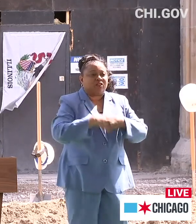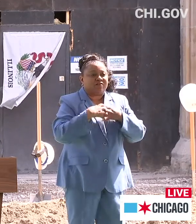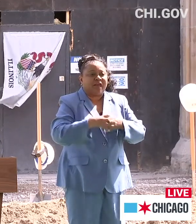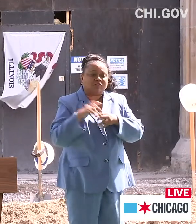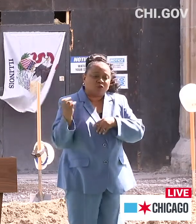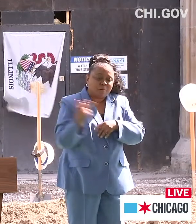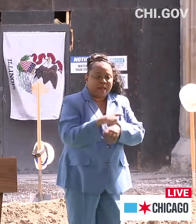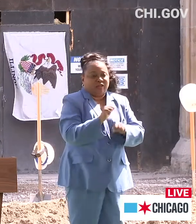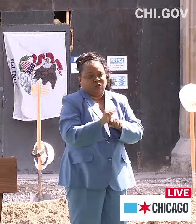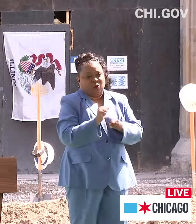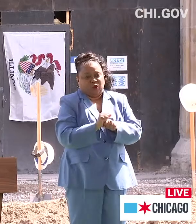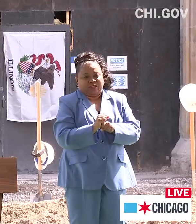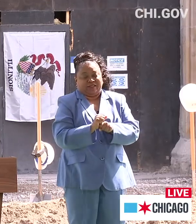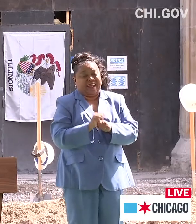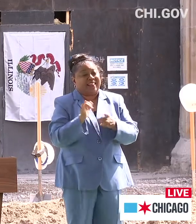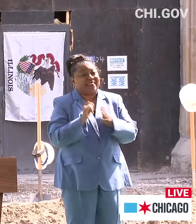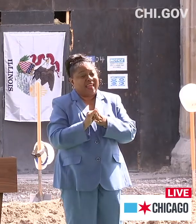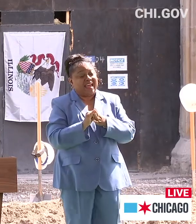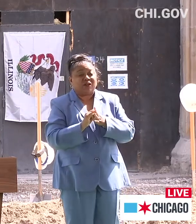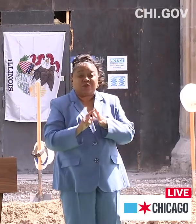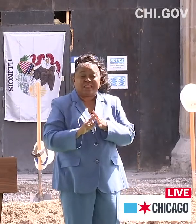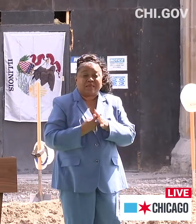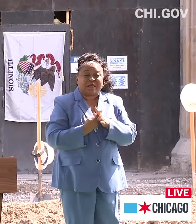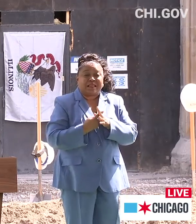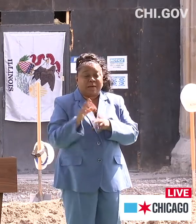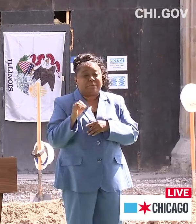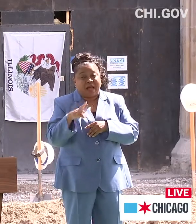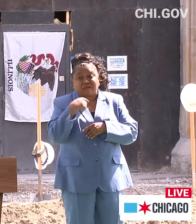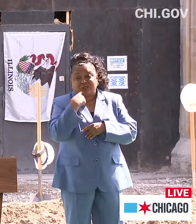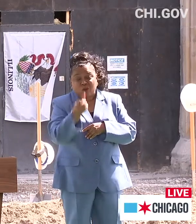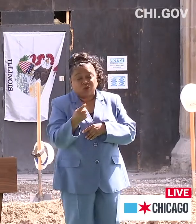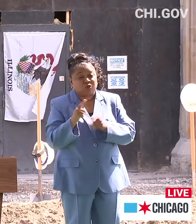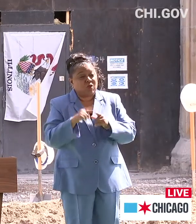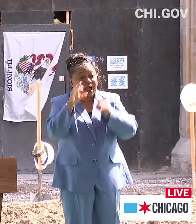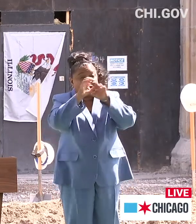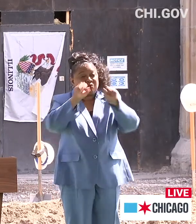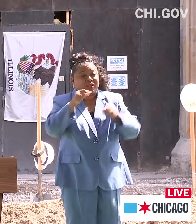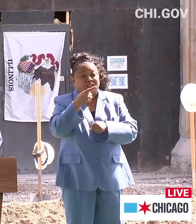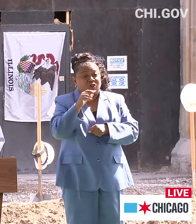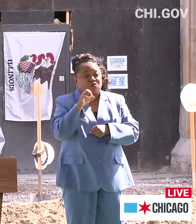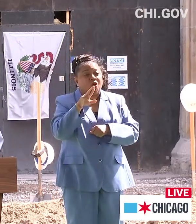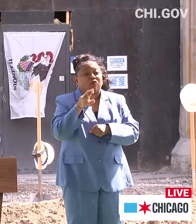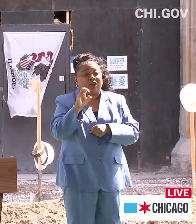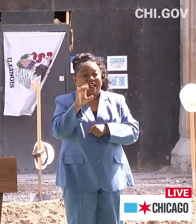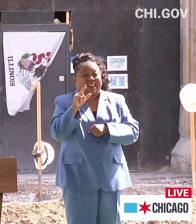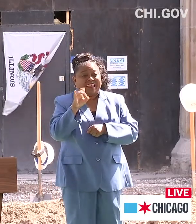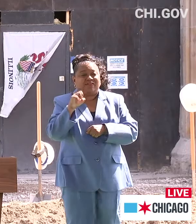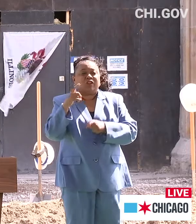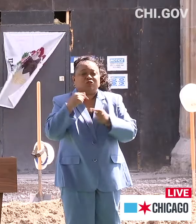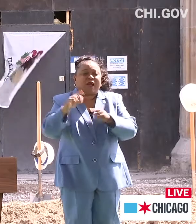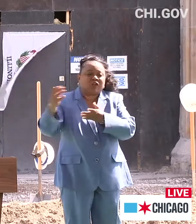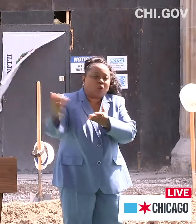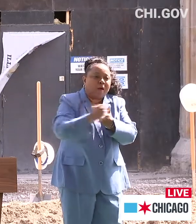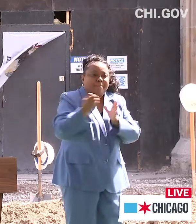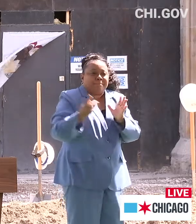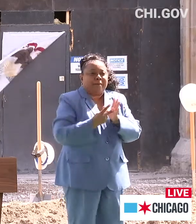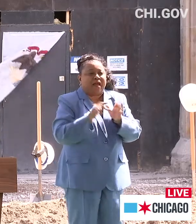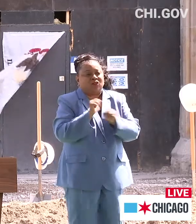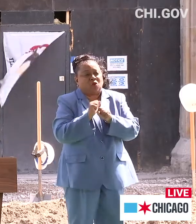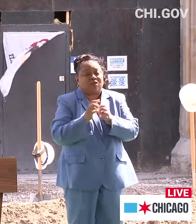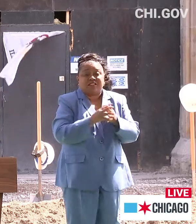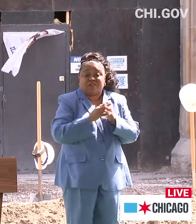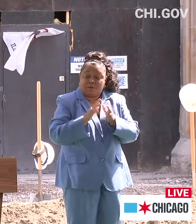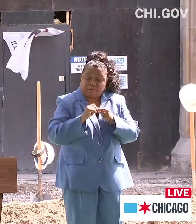work. That was the beginning, as Bob told you, of President Grover Cleveland trying to win back the workers of America